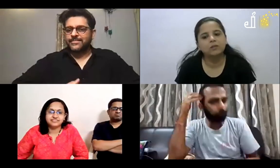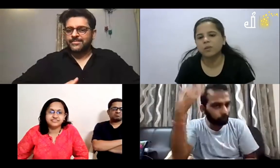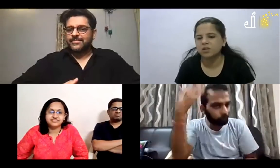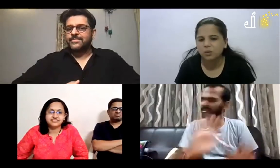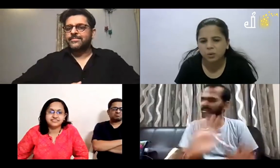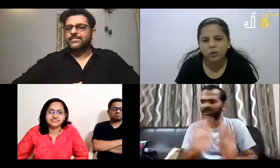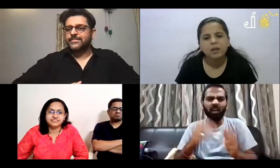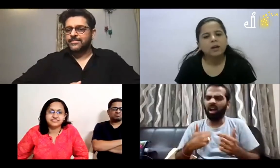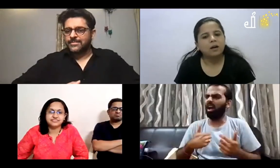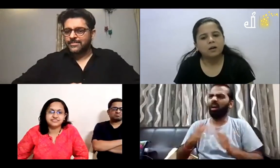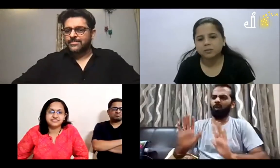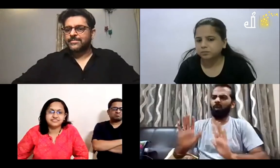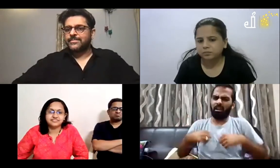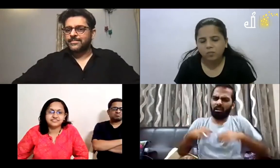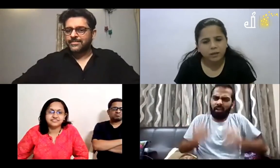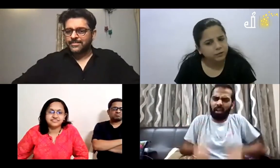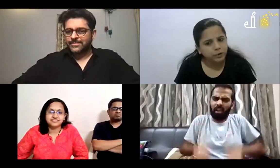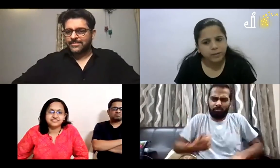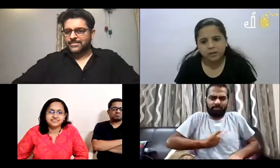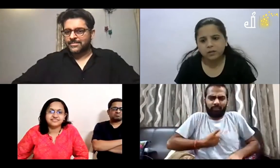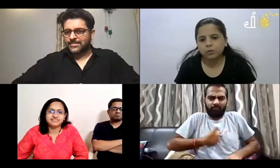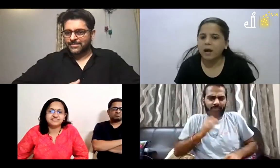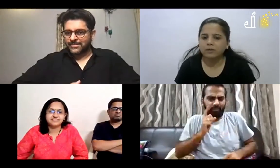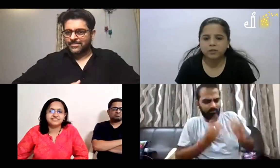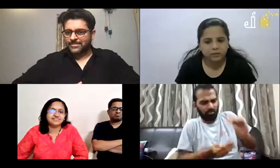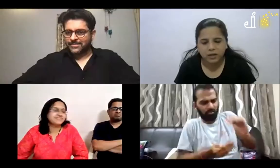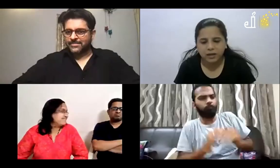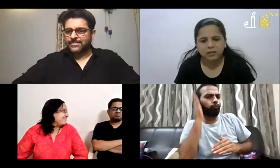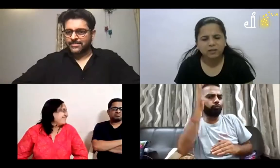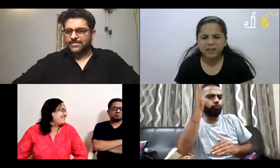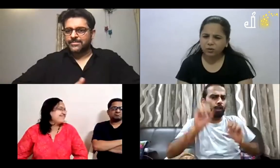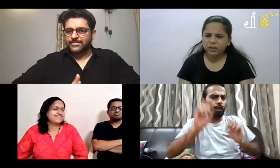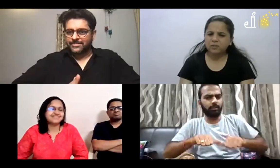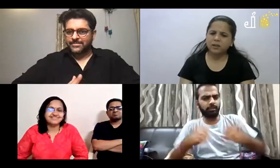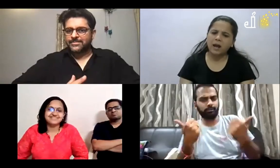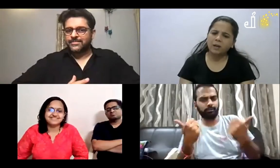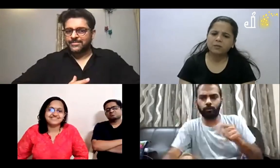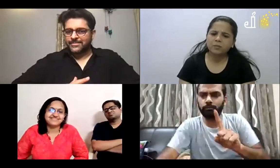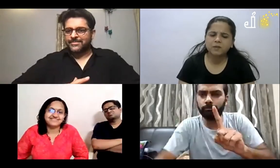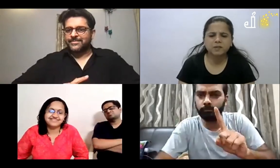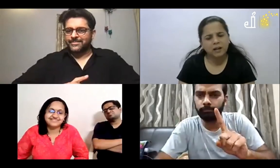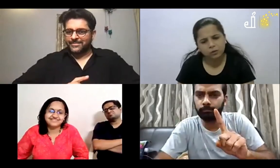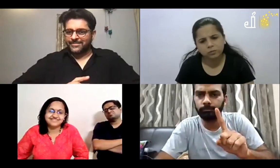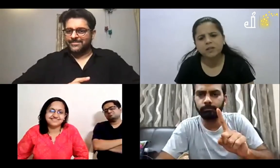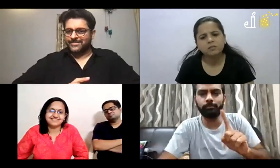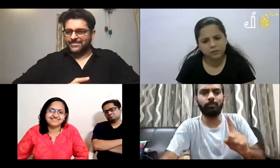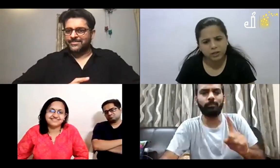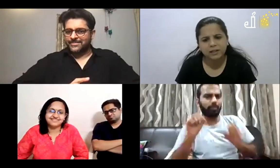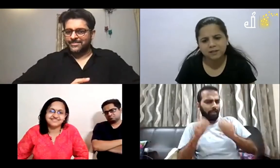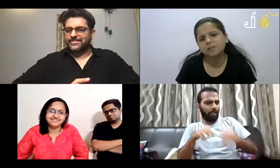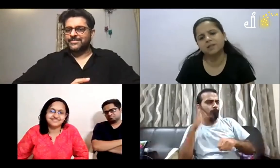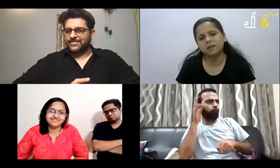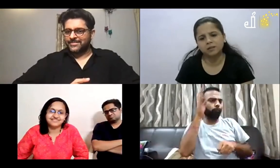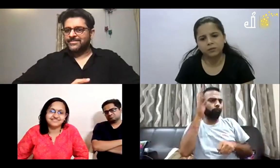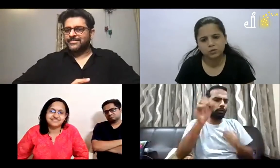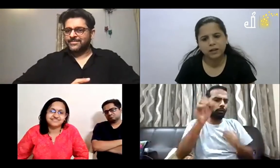the information. No, it's not better to have the deaf child. So I was like, okay, I'm a deaf person. I know my deaf child